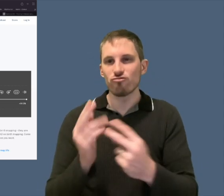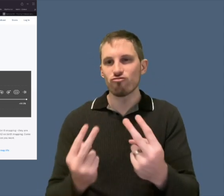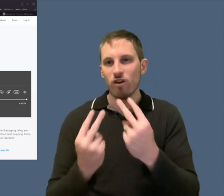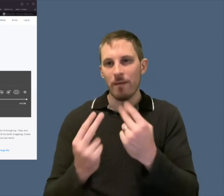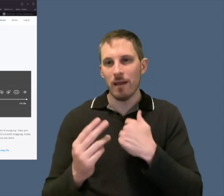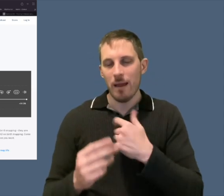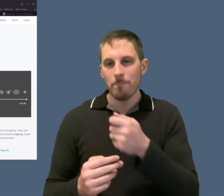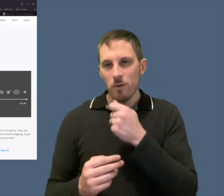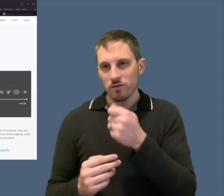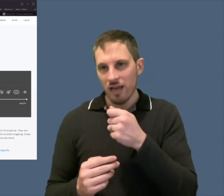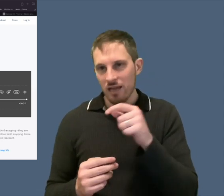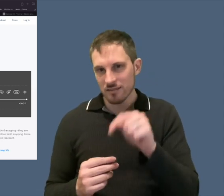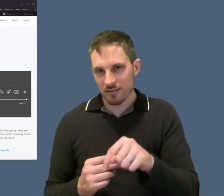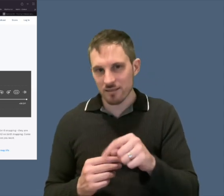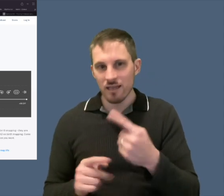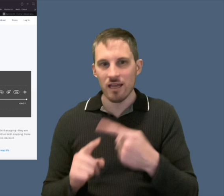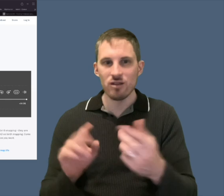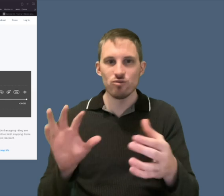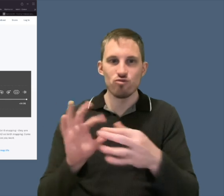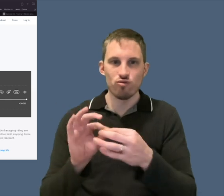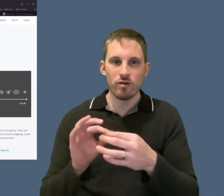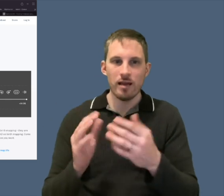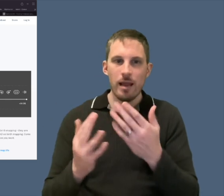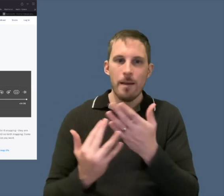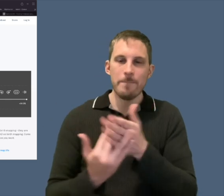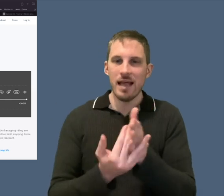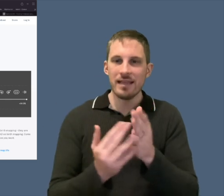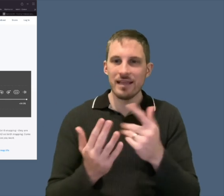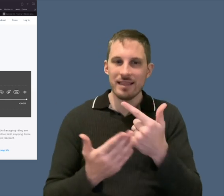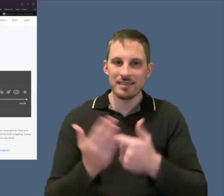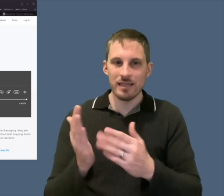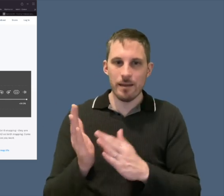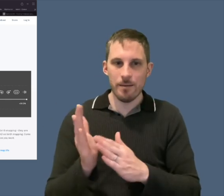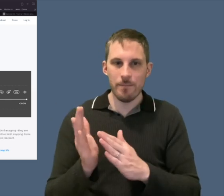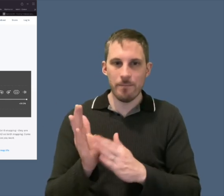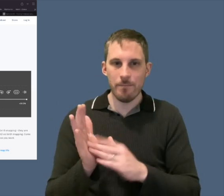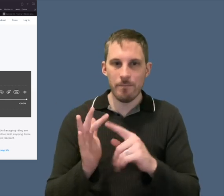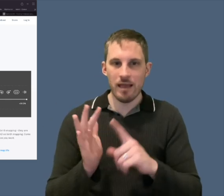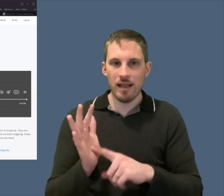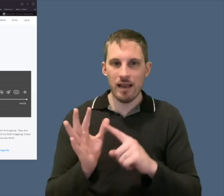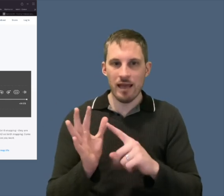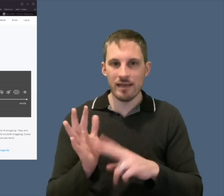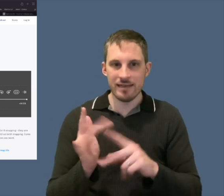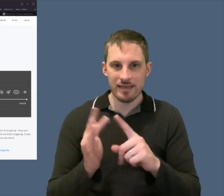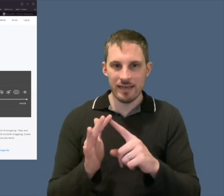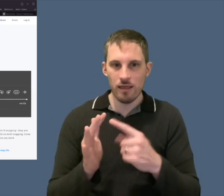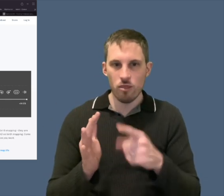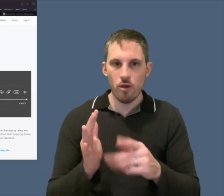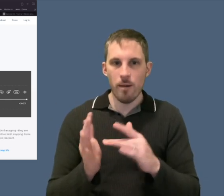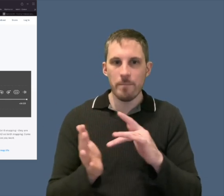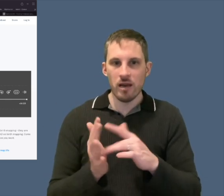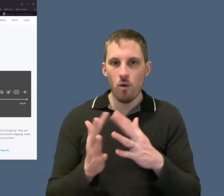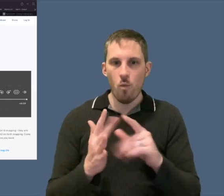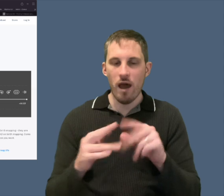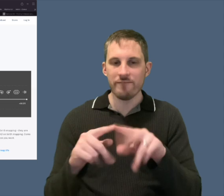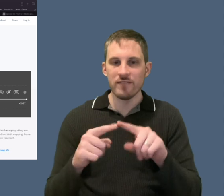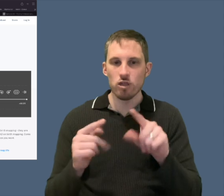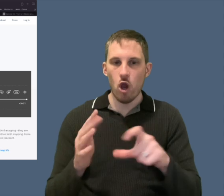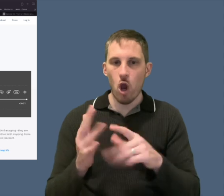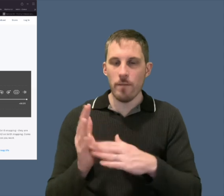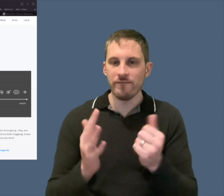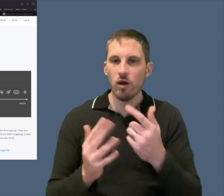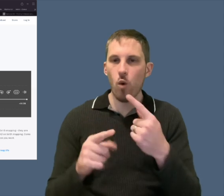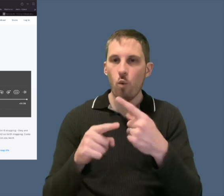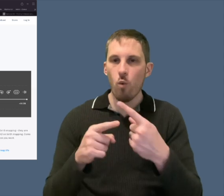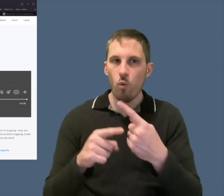favorite podcast platform and join our mailing list at melaniethemidwife.com. Mel sends out weekly emails with